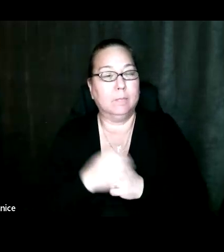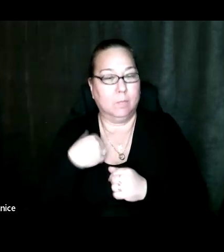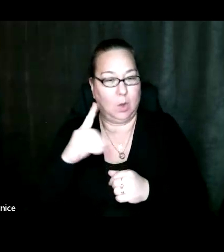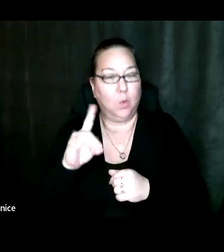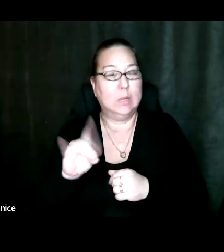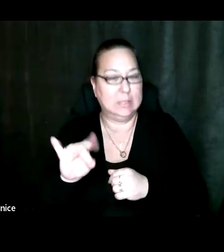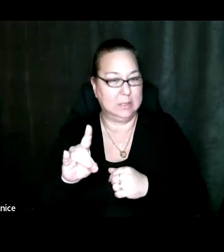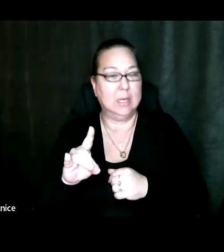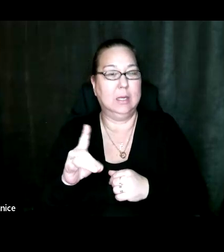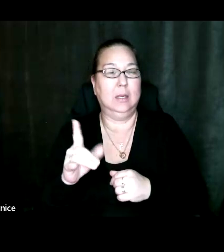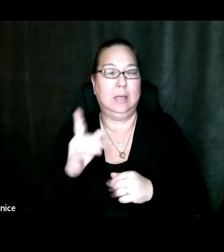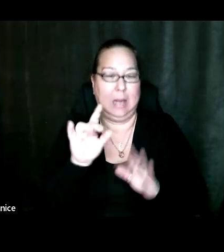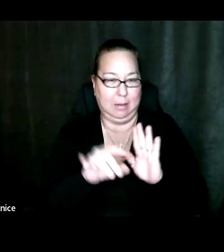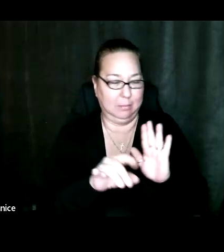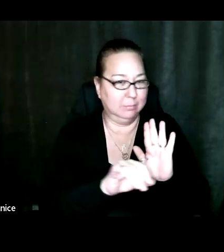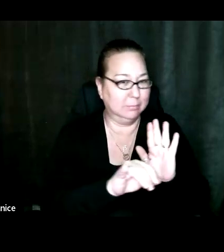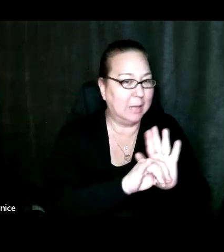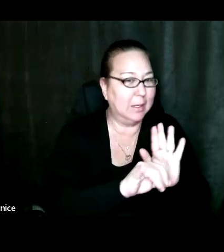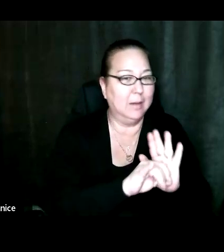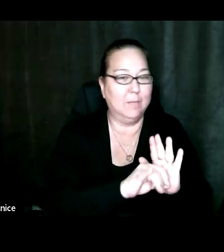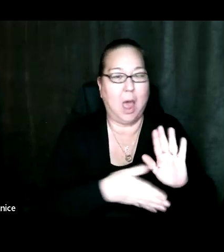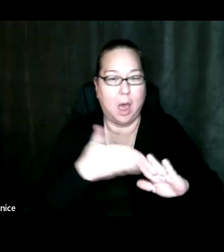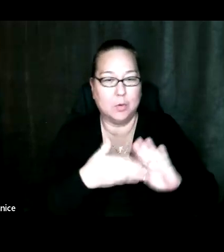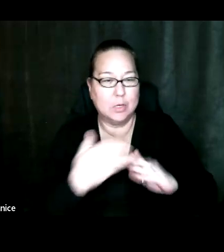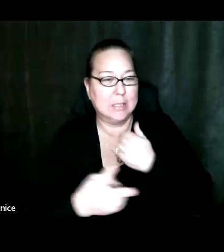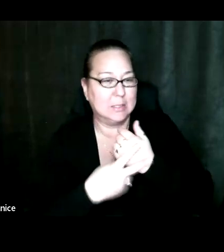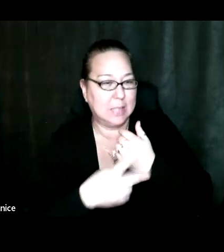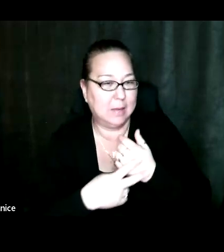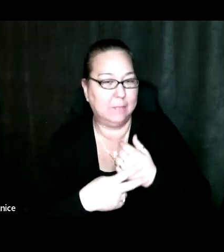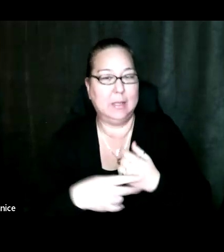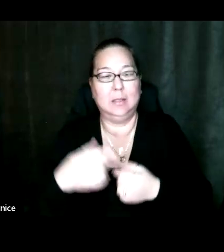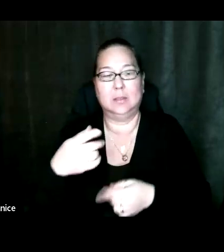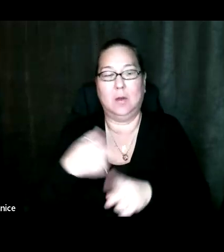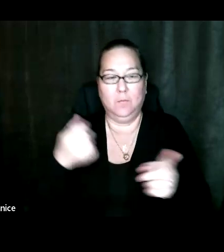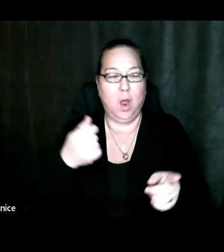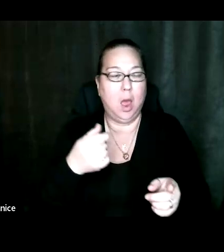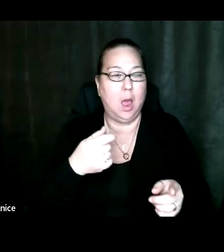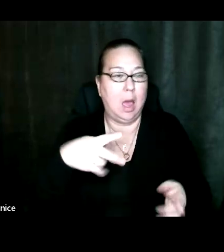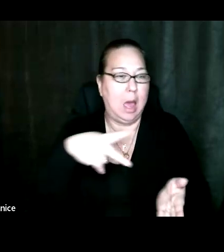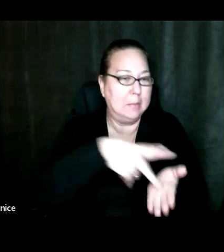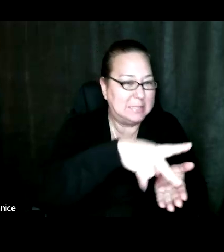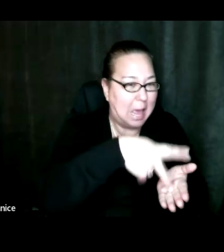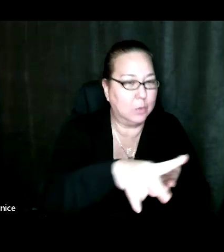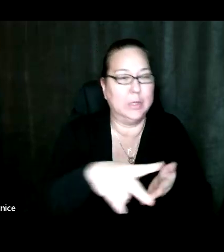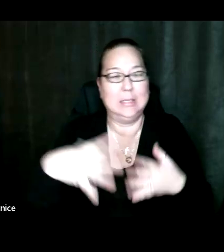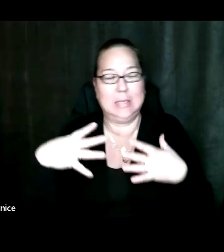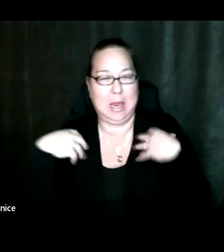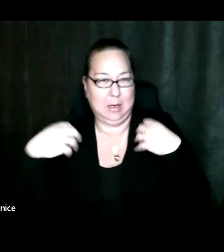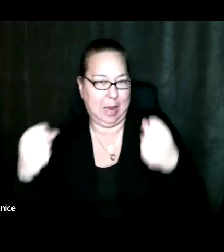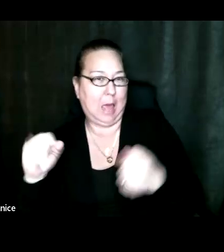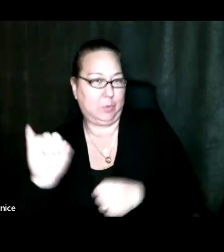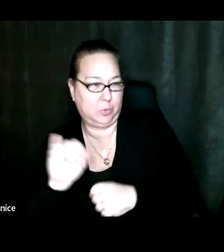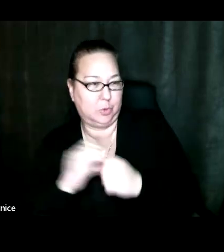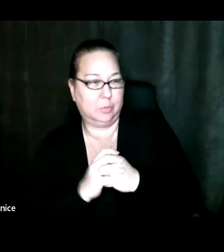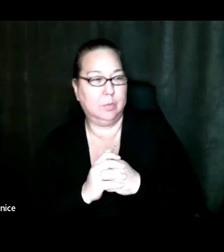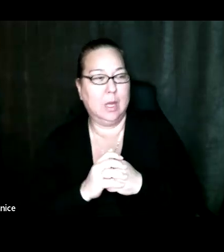health insurance via vacancies, and I'll talk a little bit more about that later in the presentation. And some savings in utilities costs that weren't quite